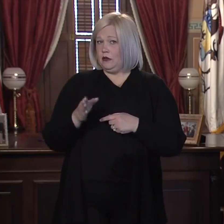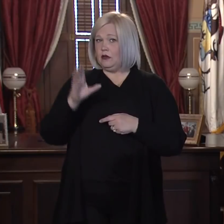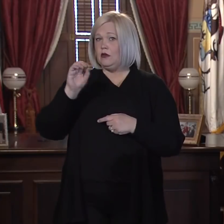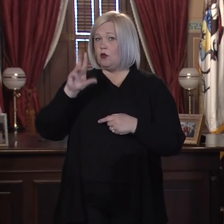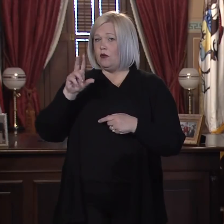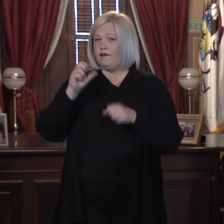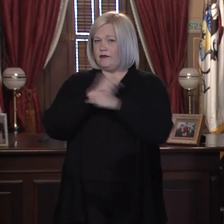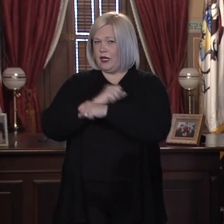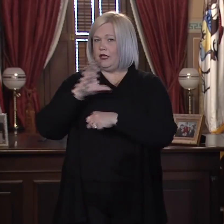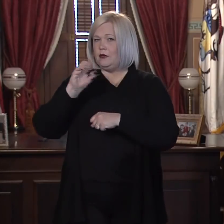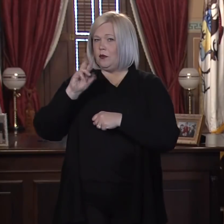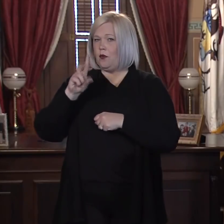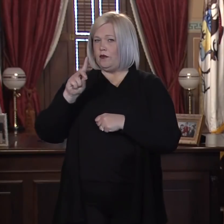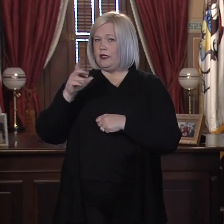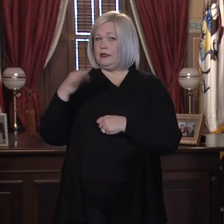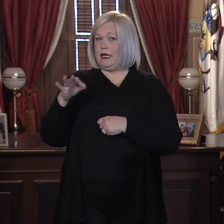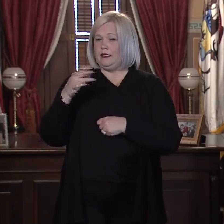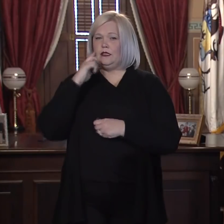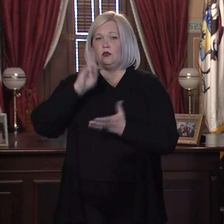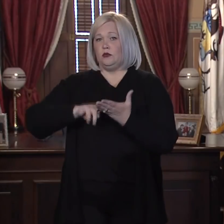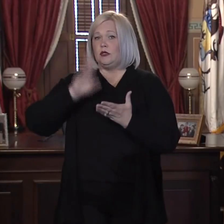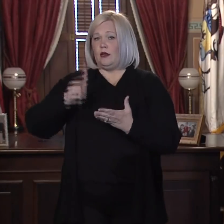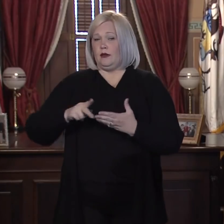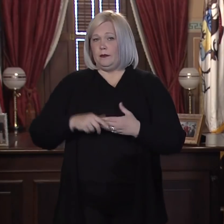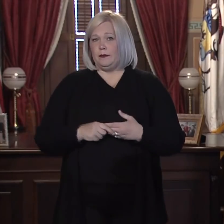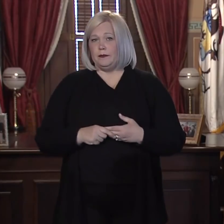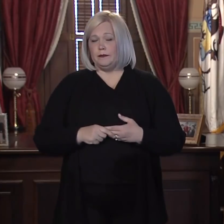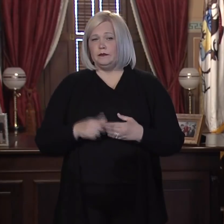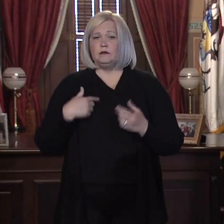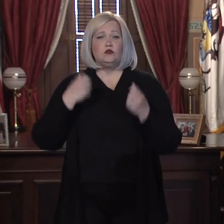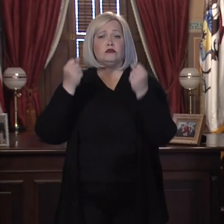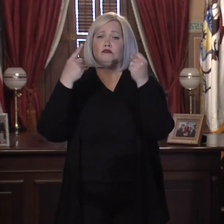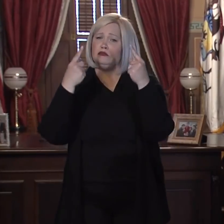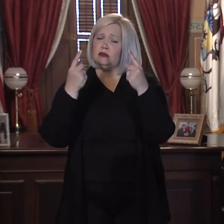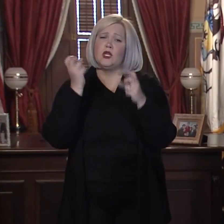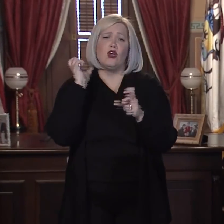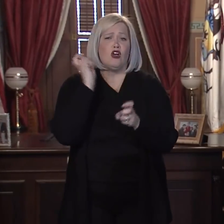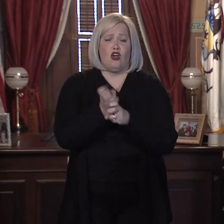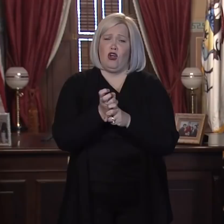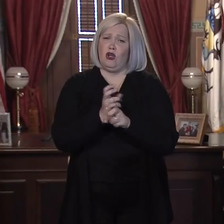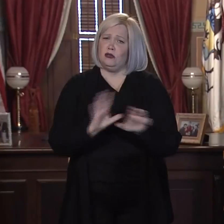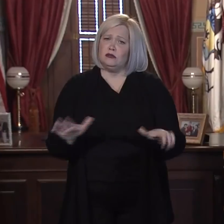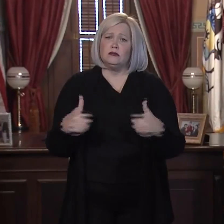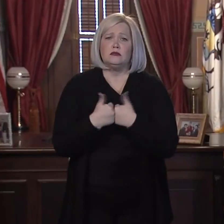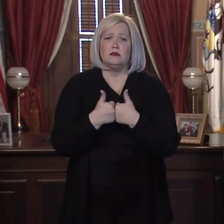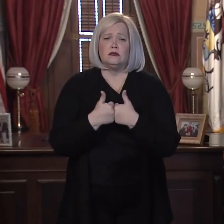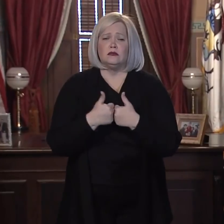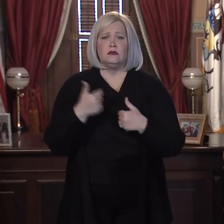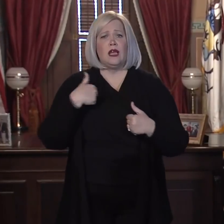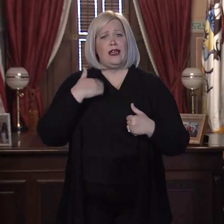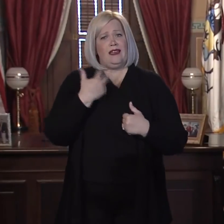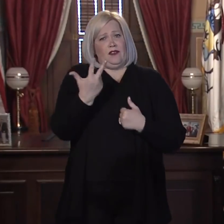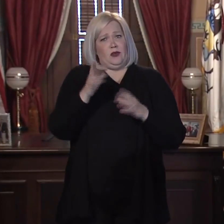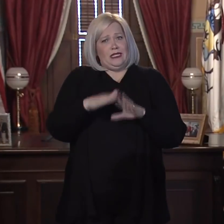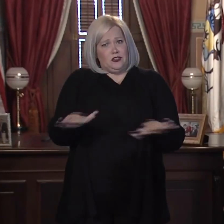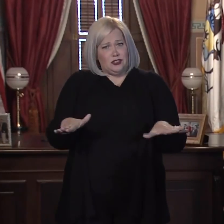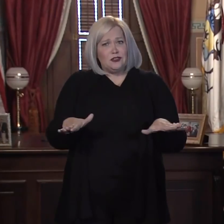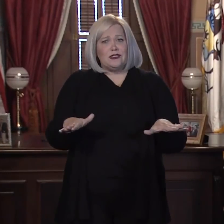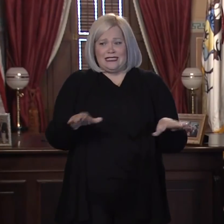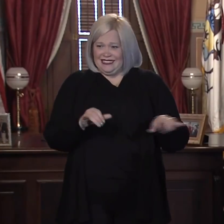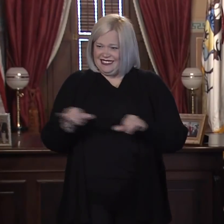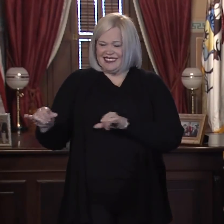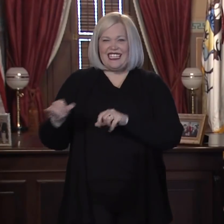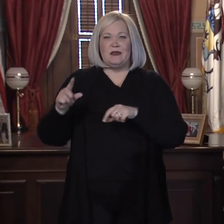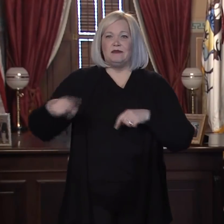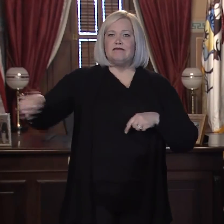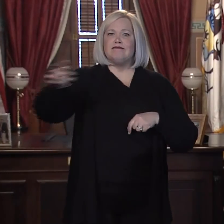michigan.gov/fight-COVID-19 to sign up. I know this is hard. I have 3 children, and like many people across this state, we're dealing